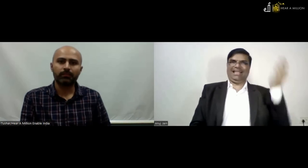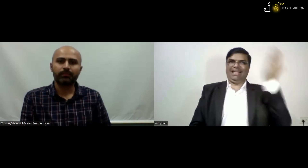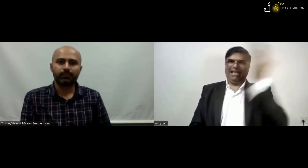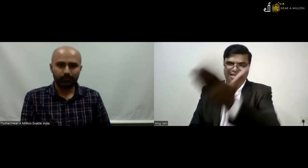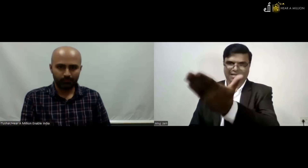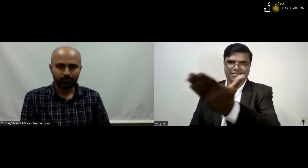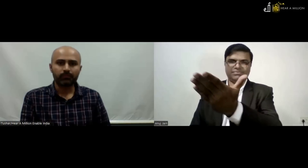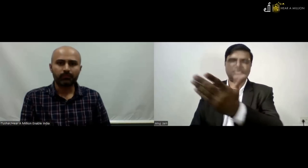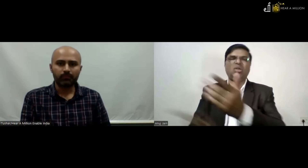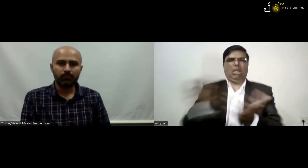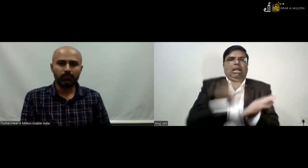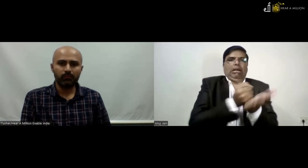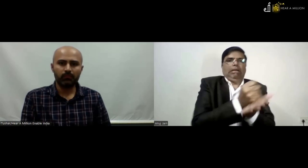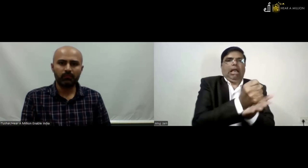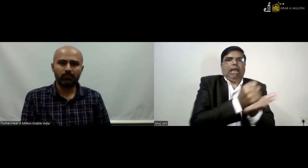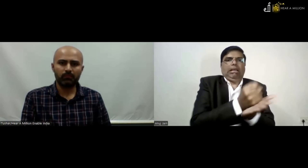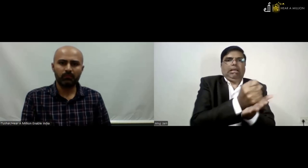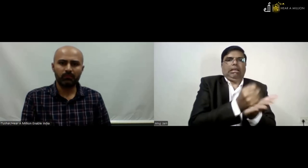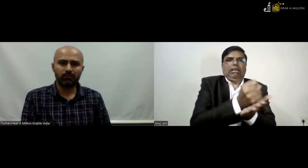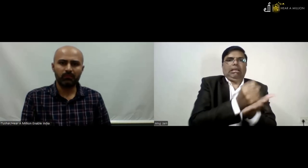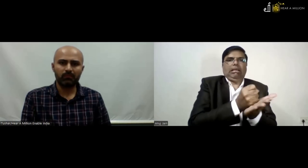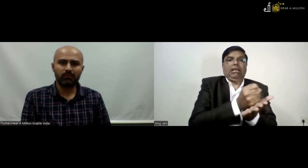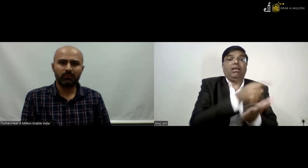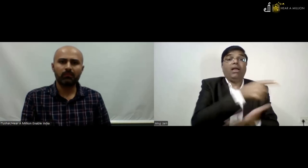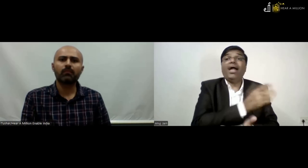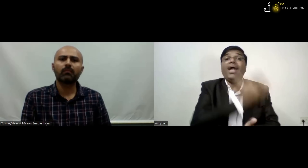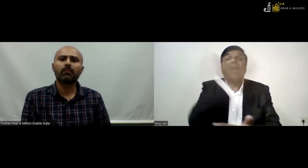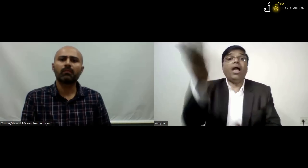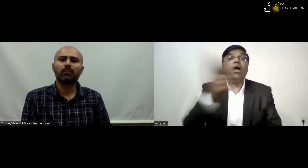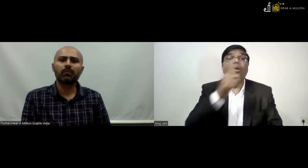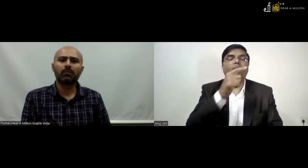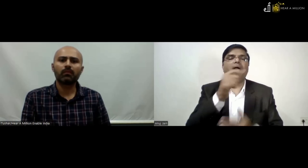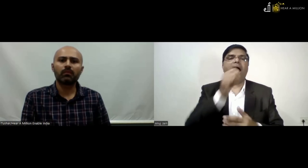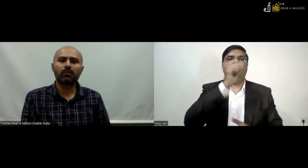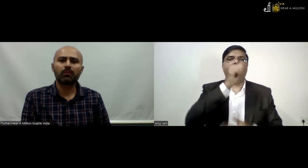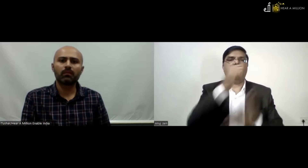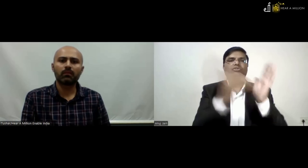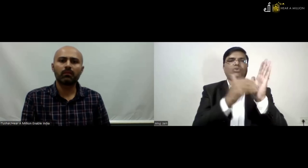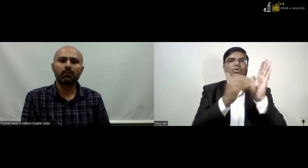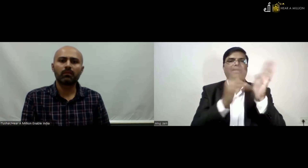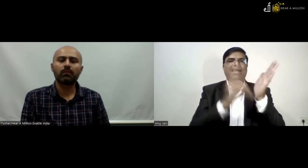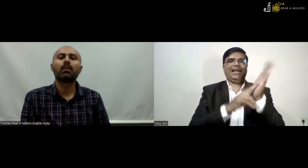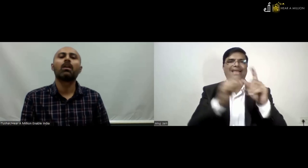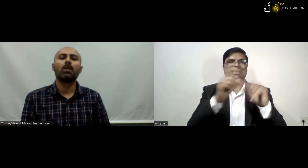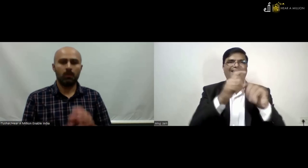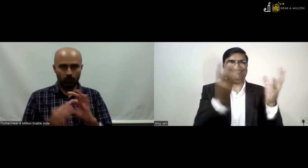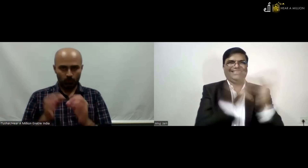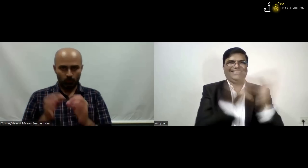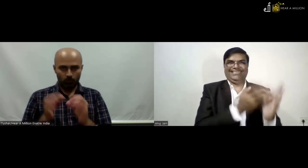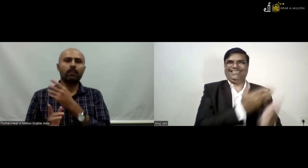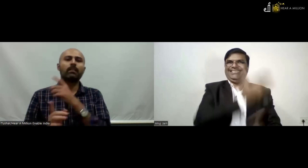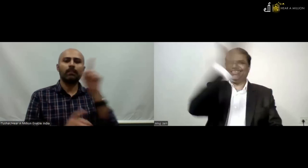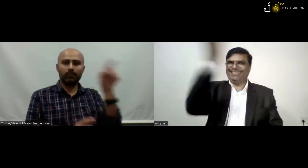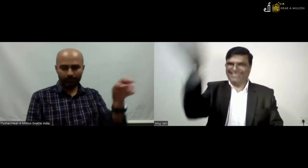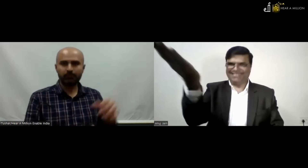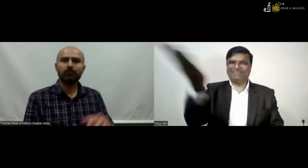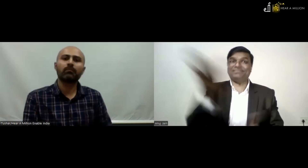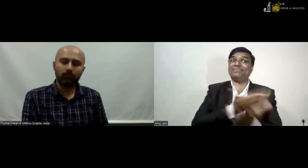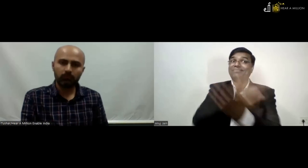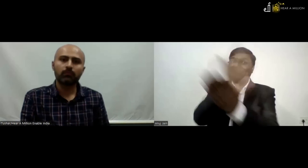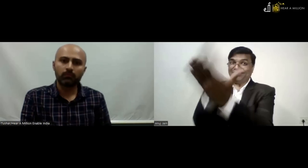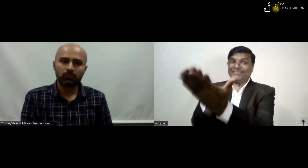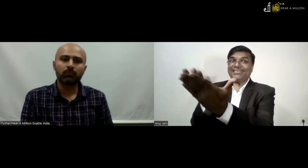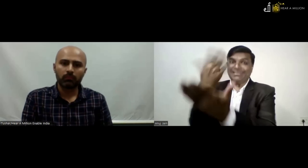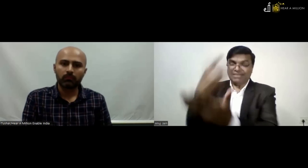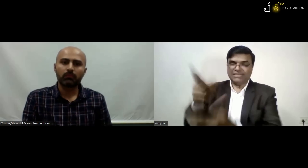He's from Nagpur, and we tried his office. And at